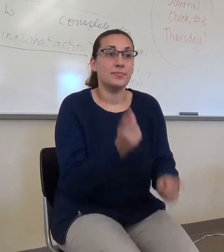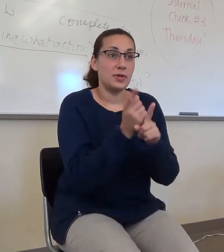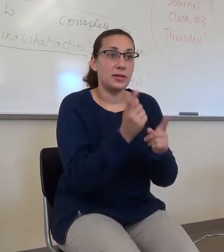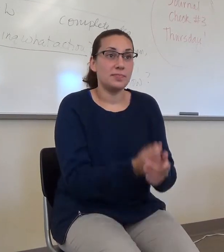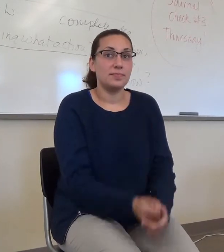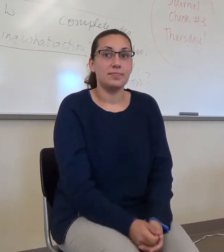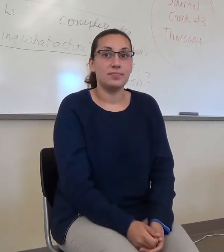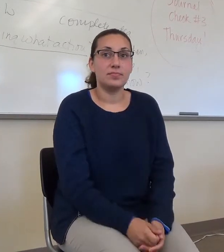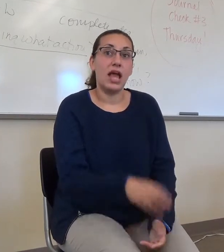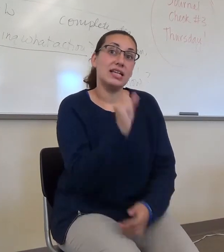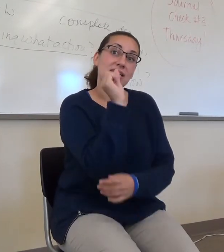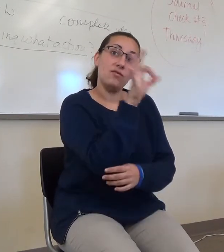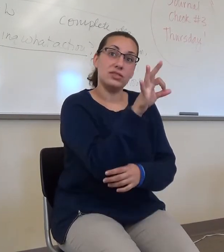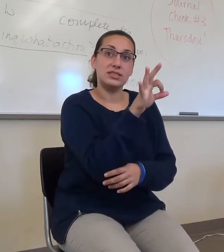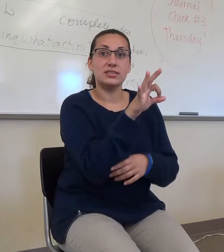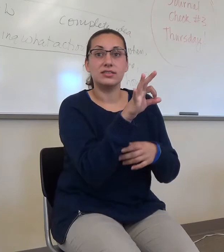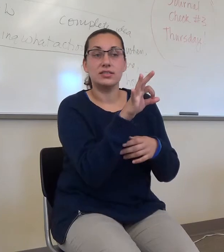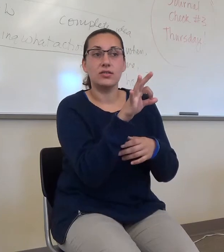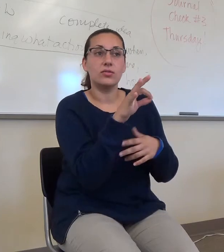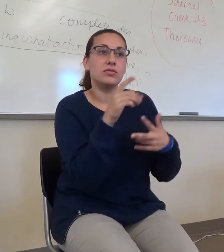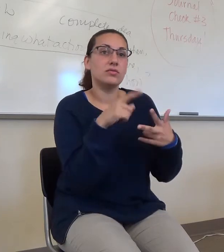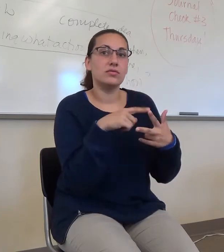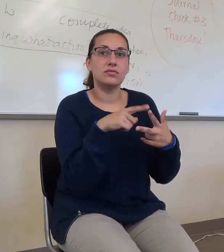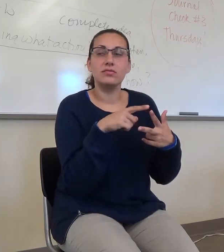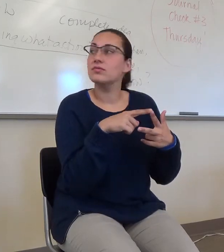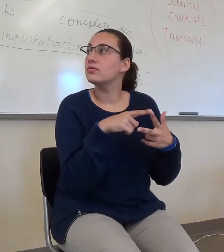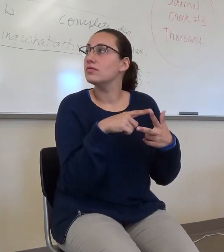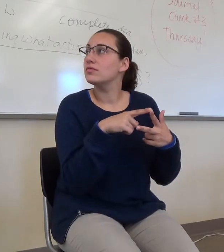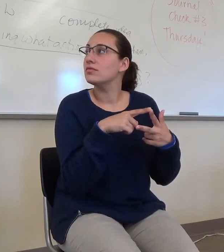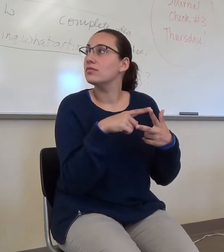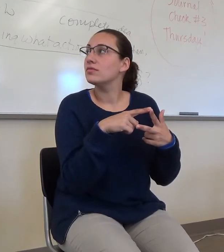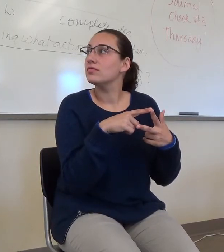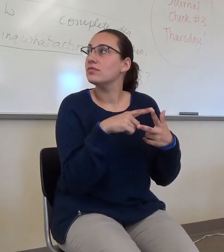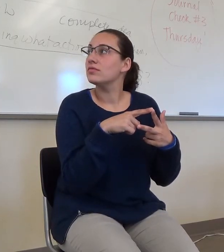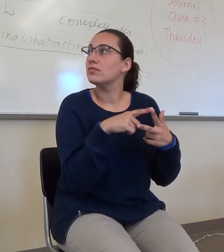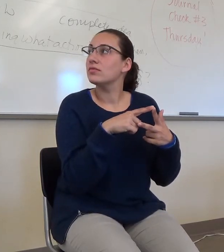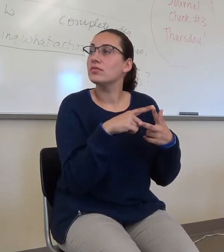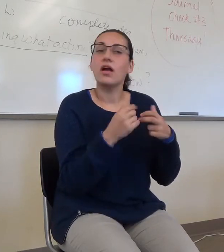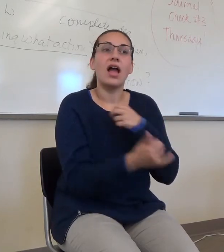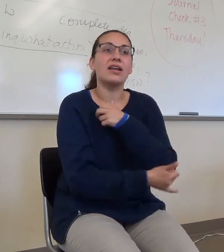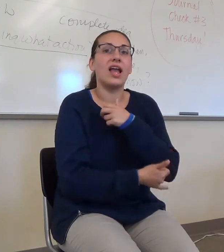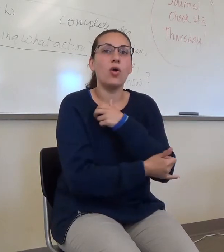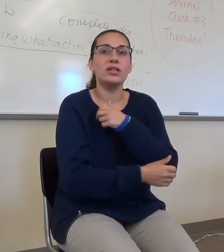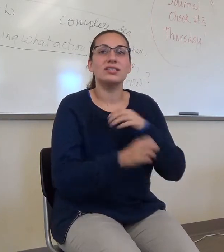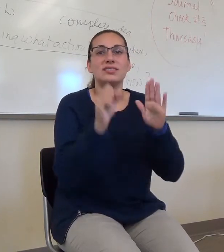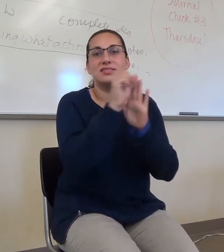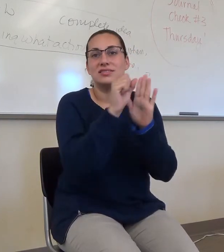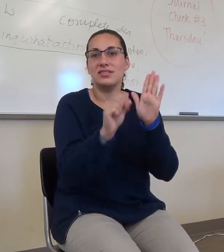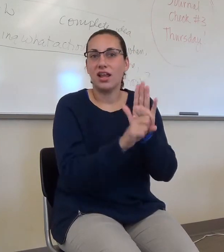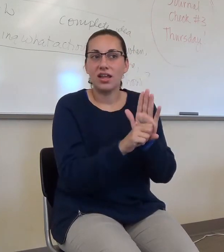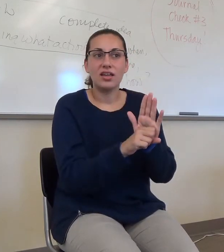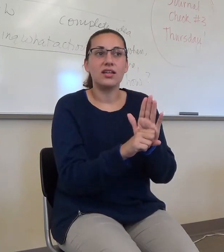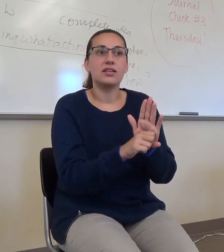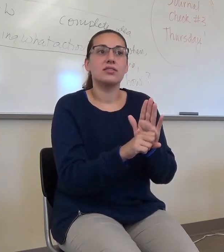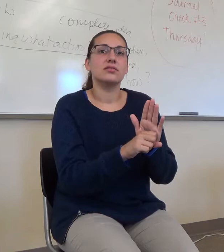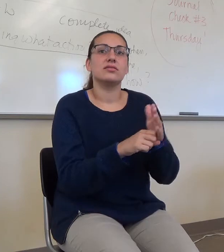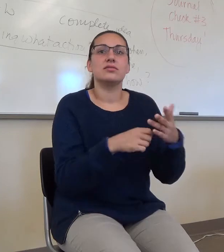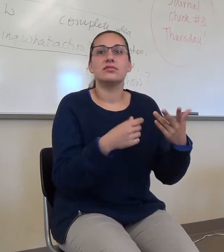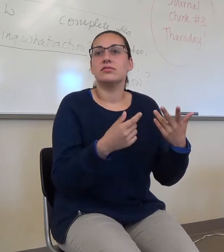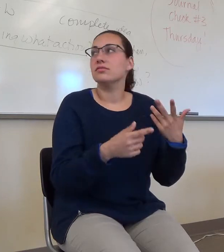San Francisco and counties, states, counties. What does this word